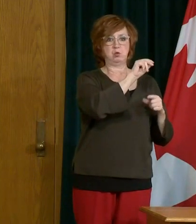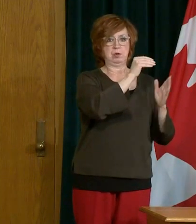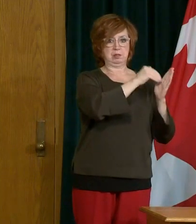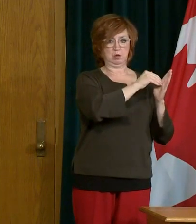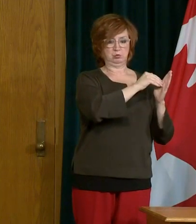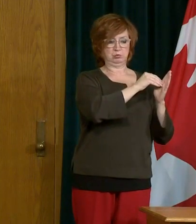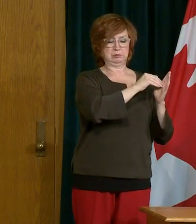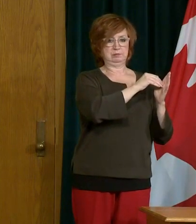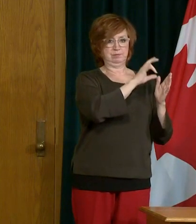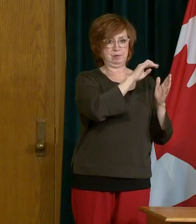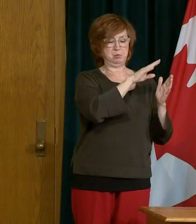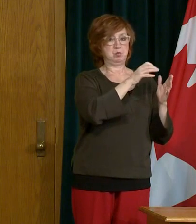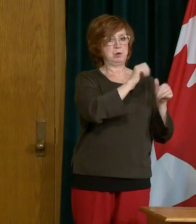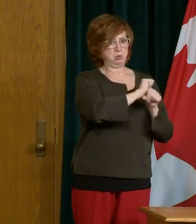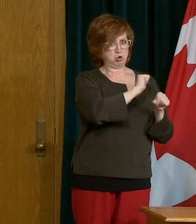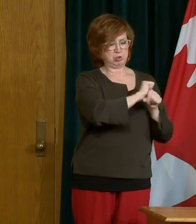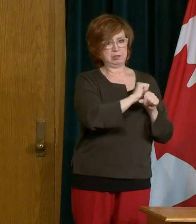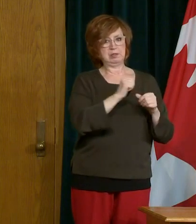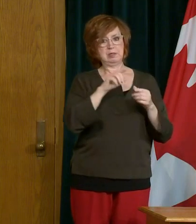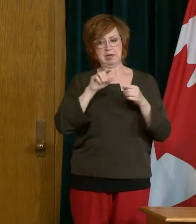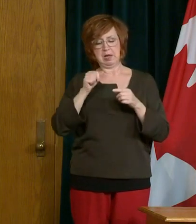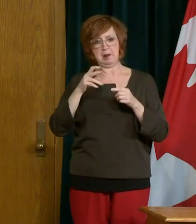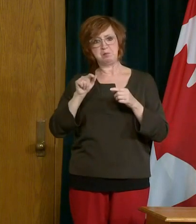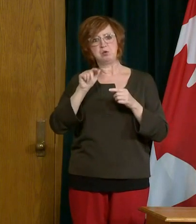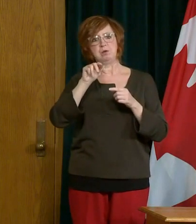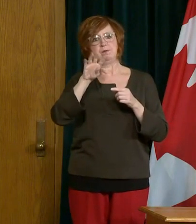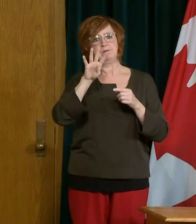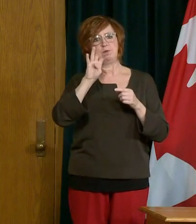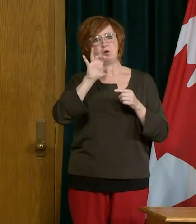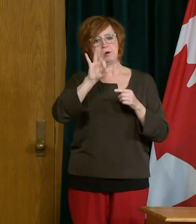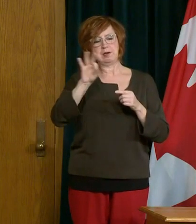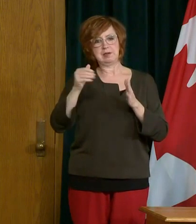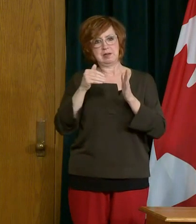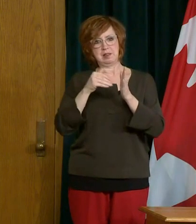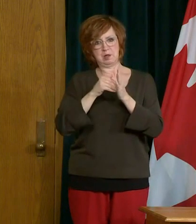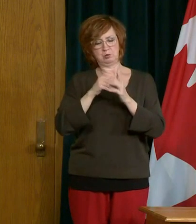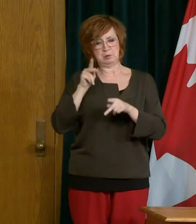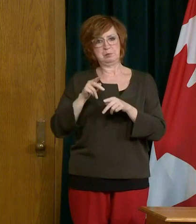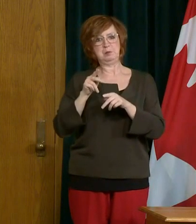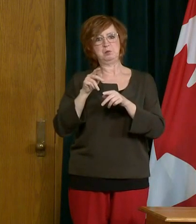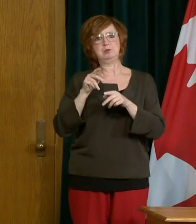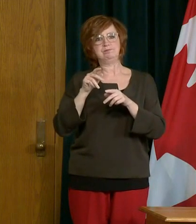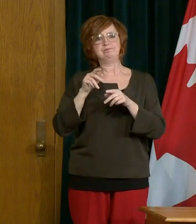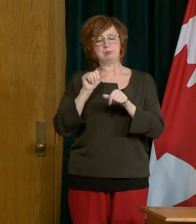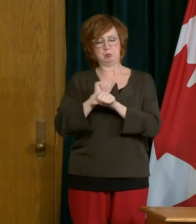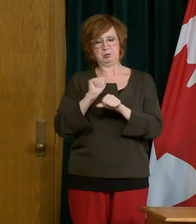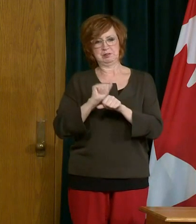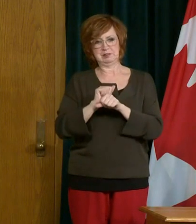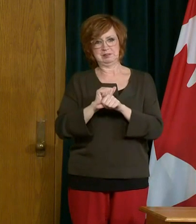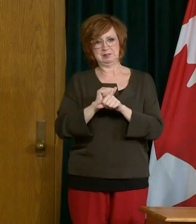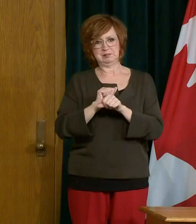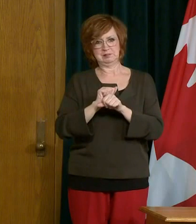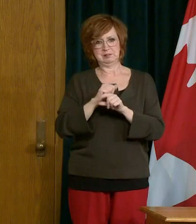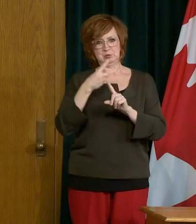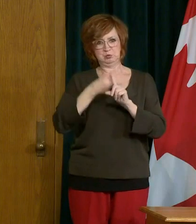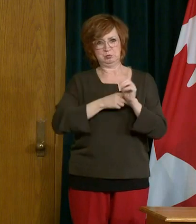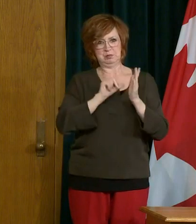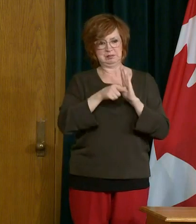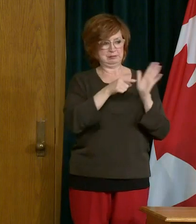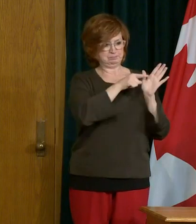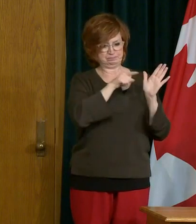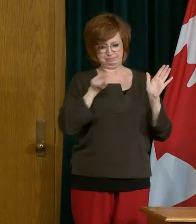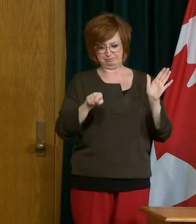was 499,000. That's 71,000 Saskatchewan people who have lost their jobs due to this